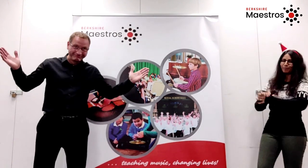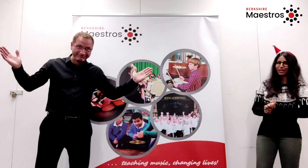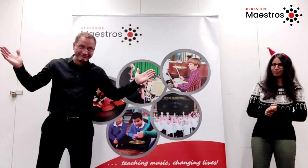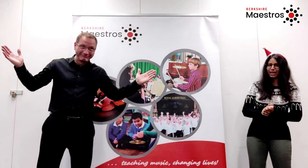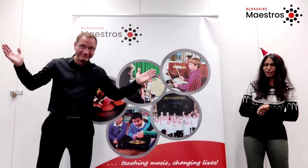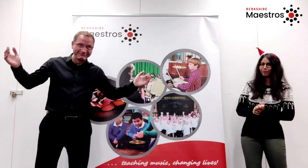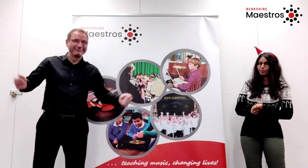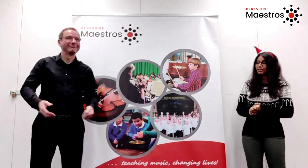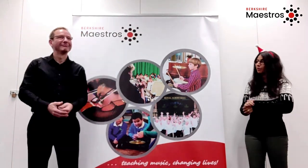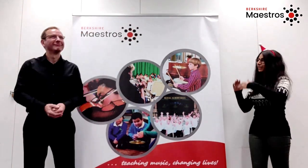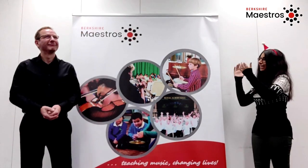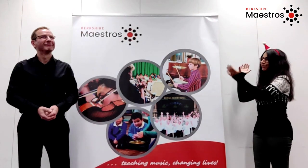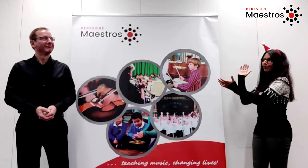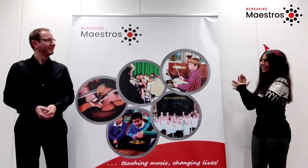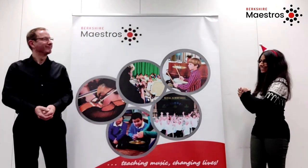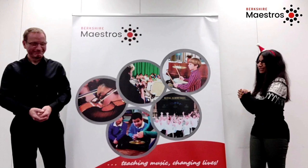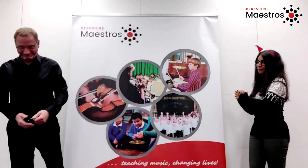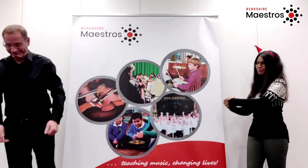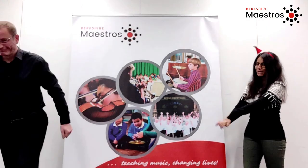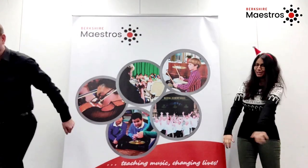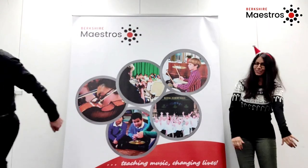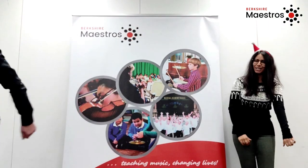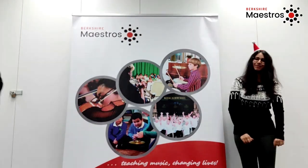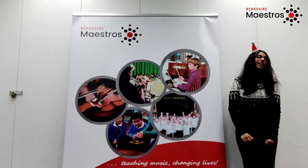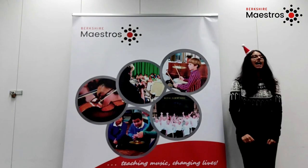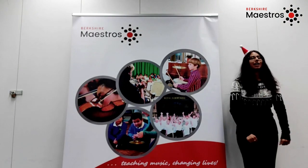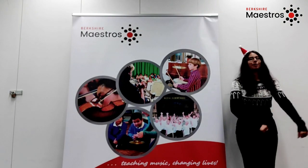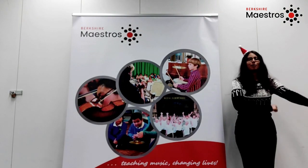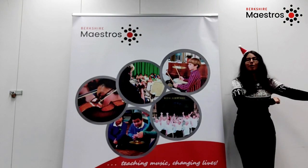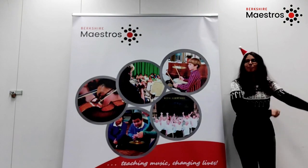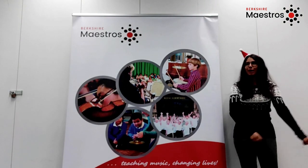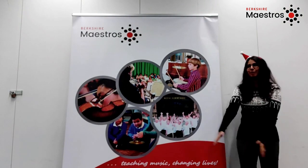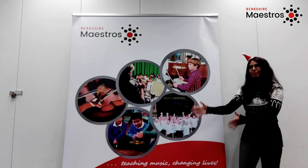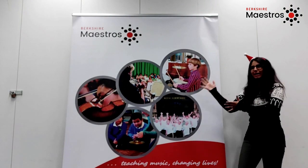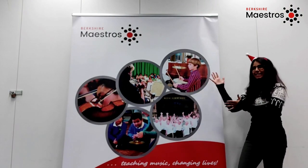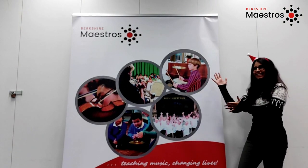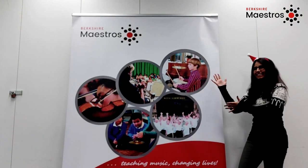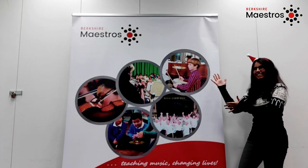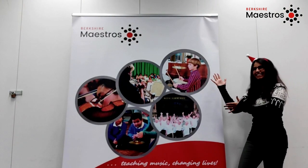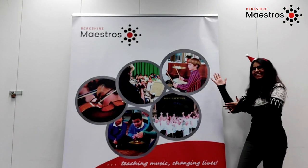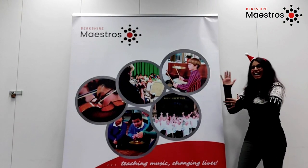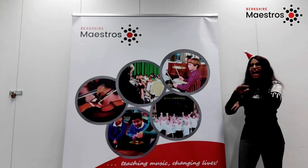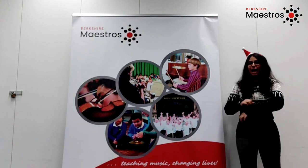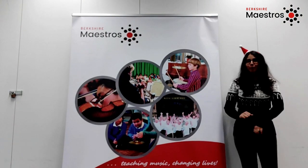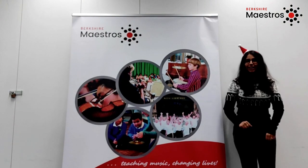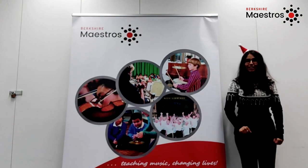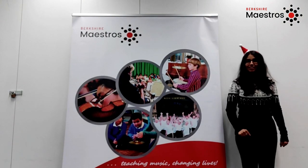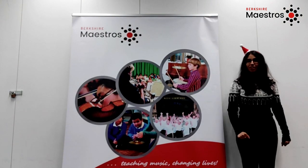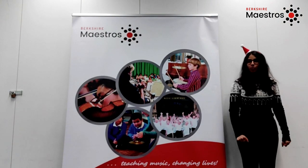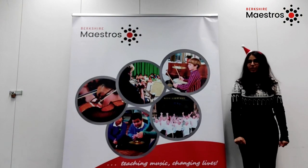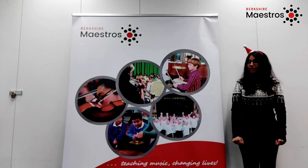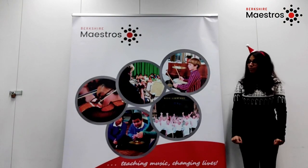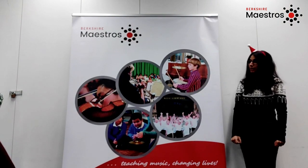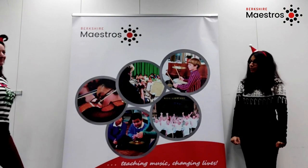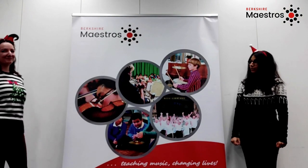play the piano for us. So I'm going to let you go and get set up at the piano, James. And I'm going to welcome back Bimbi. And we're going to start with In the Bleak